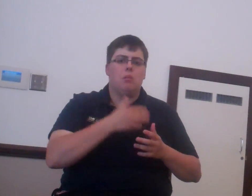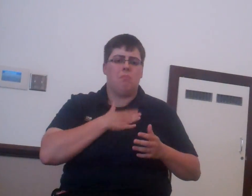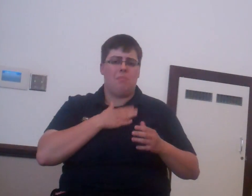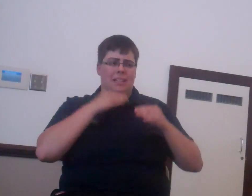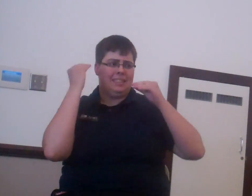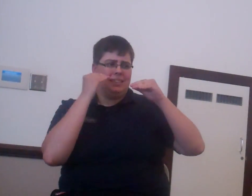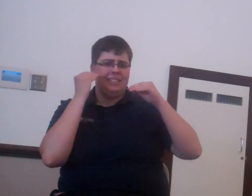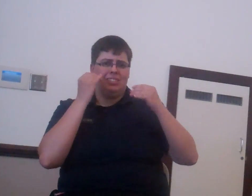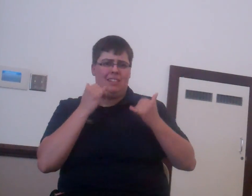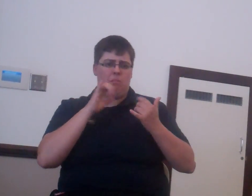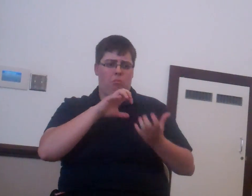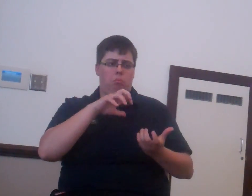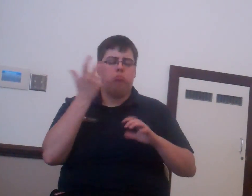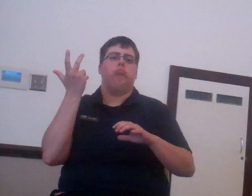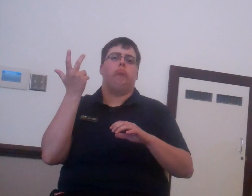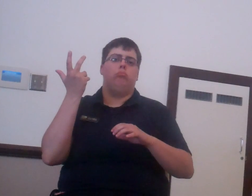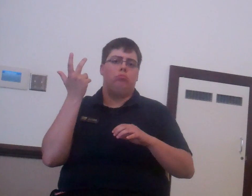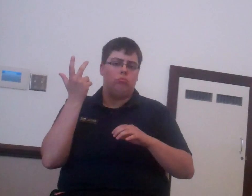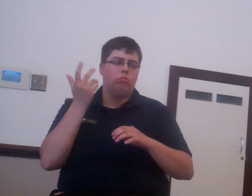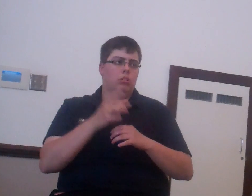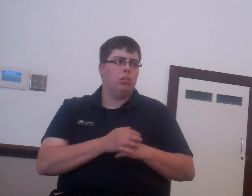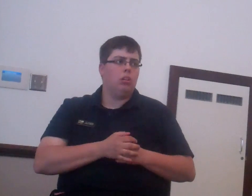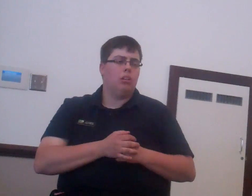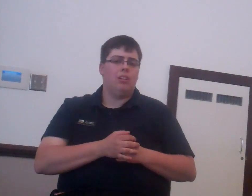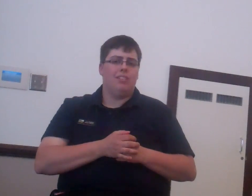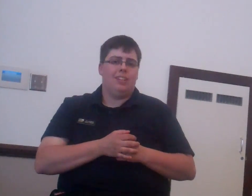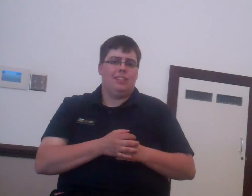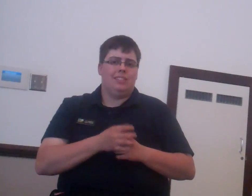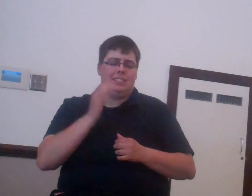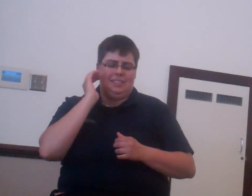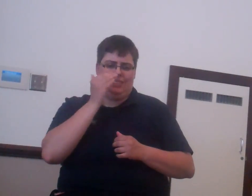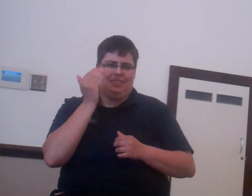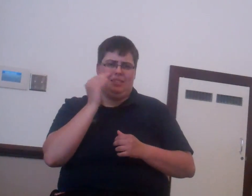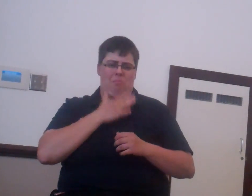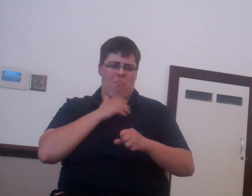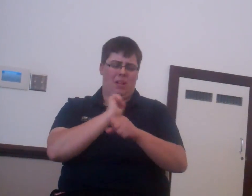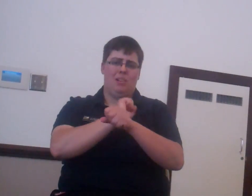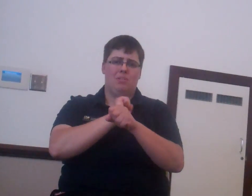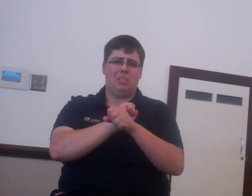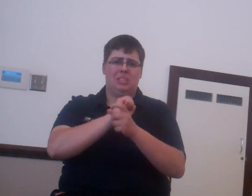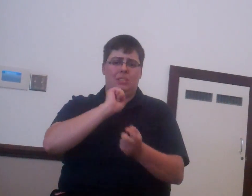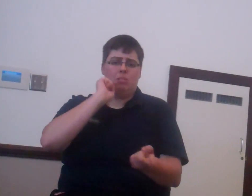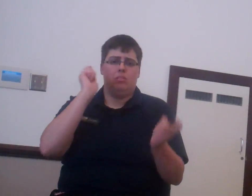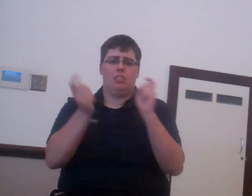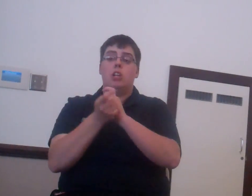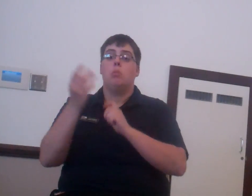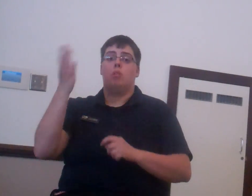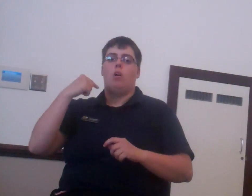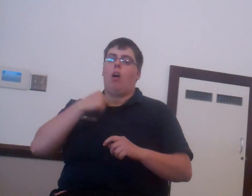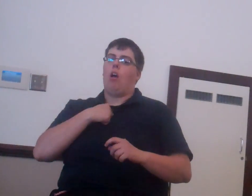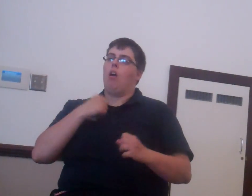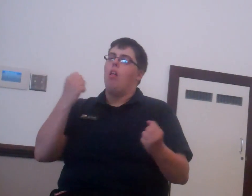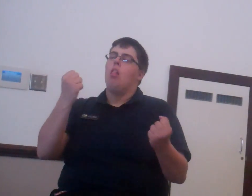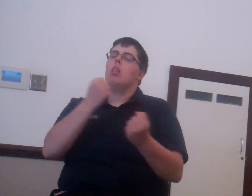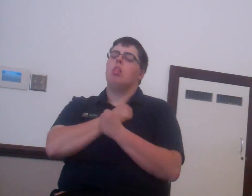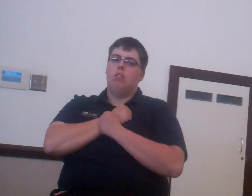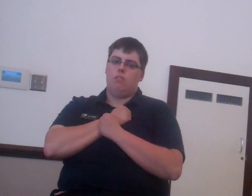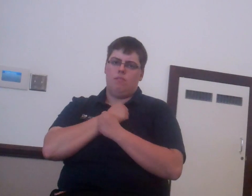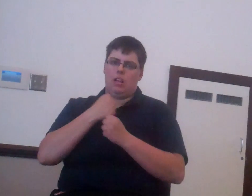went to work, I don't know, it's changed I loved my job so much. Like I love working with kids, and then she just kind of made it like you